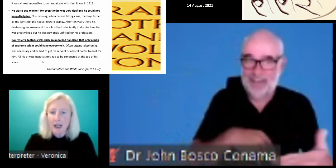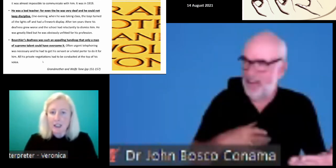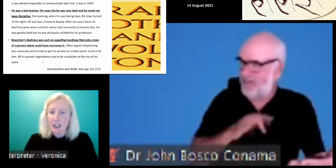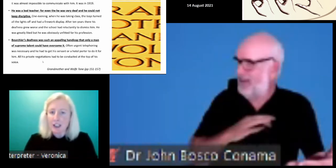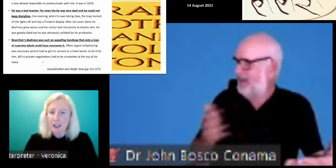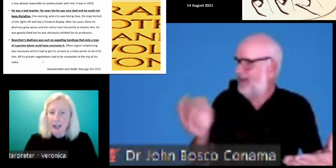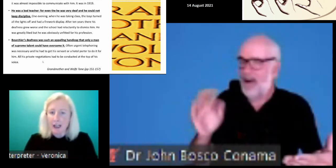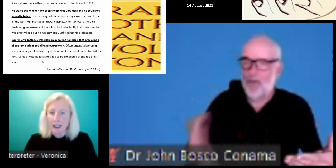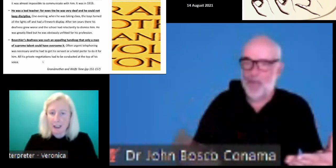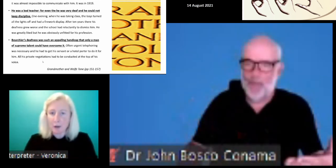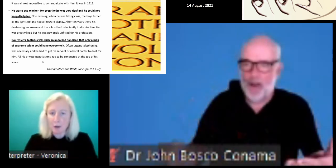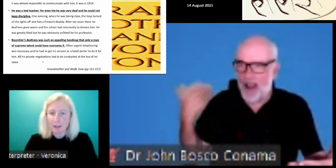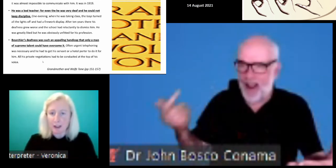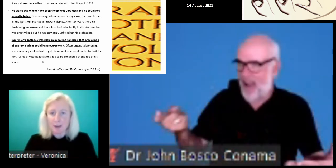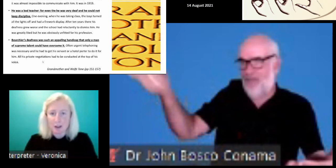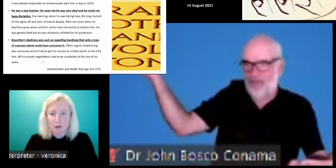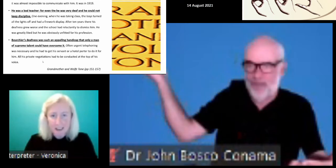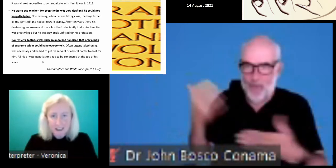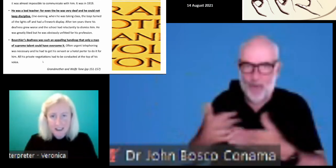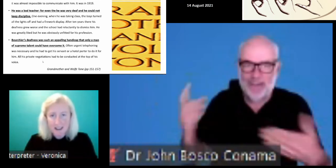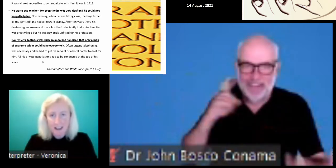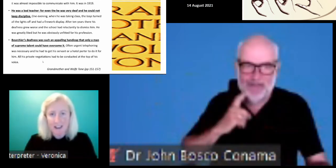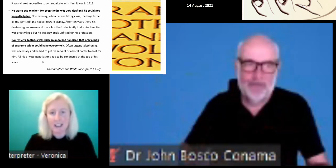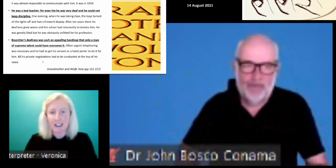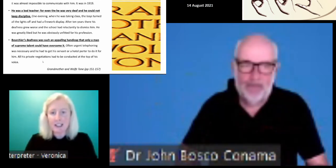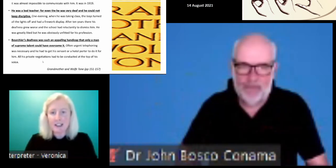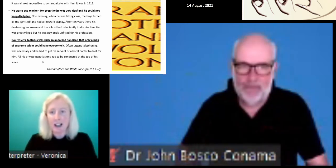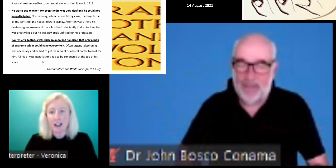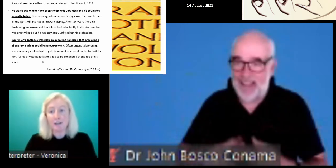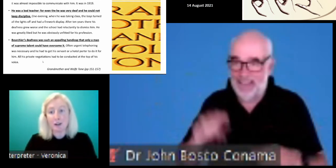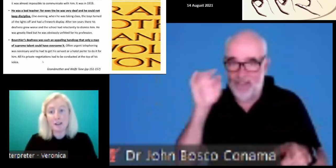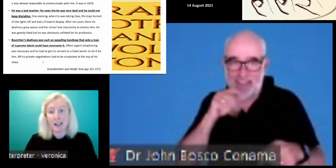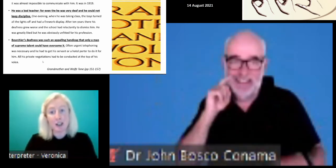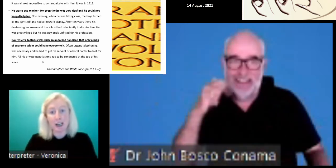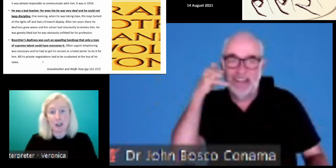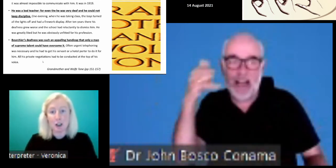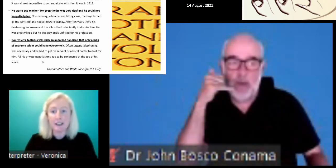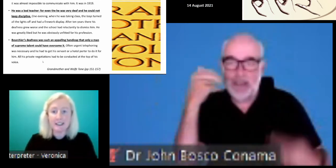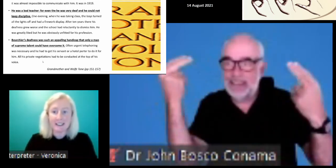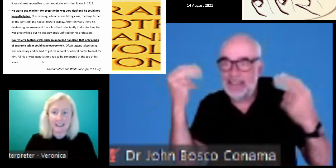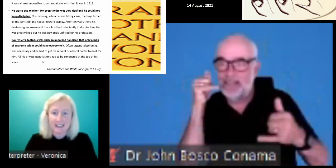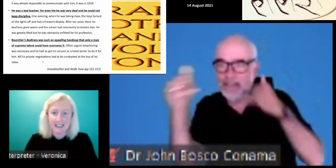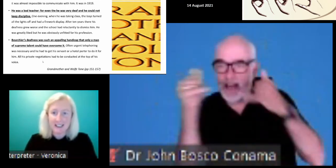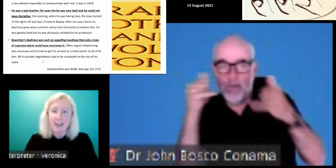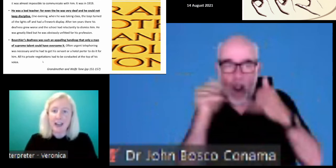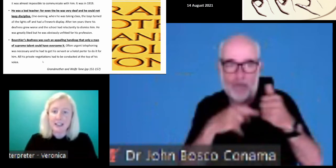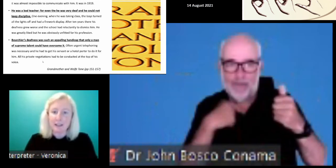I think, hello, if I was to read this, these are the views, and yet look at the skills that deaf